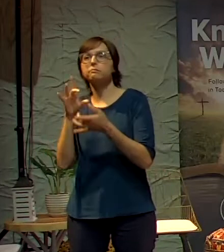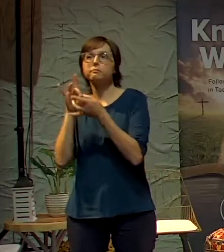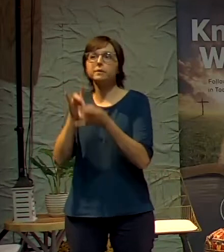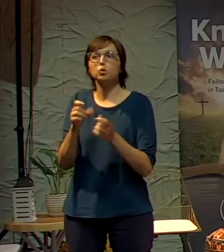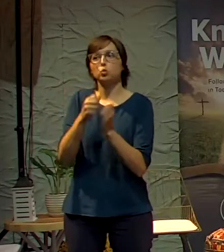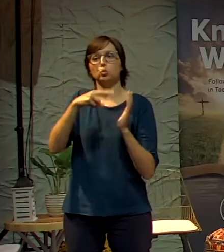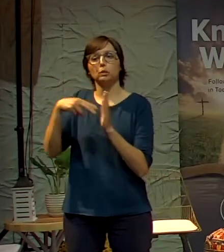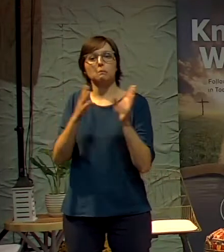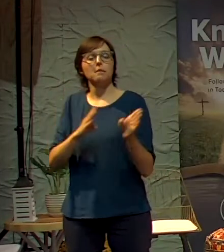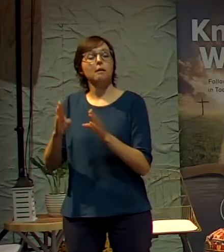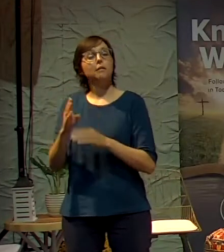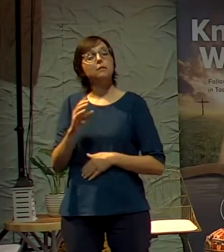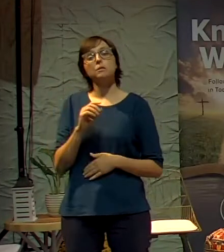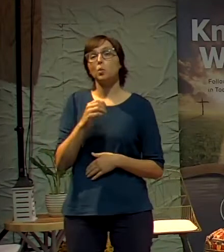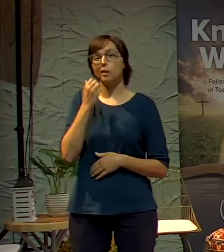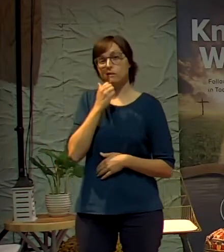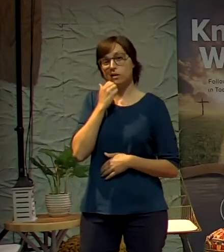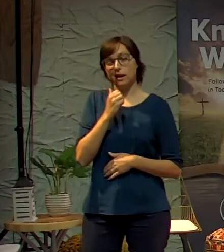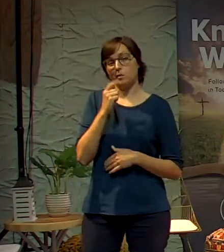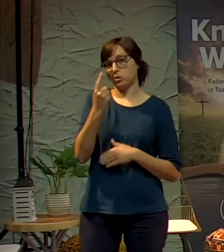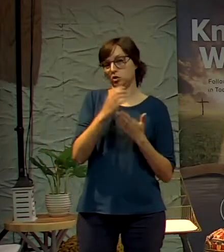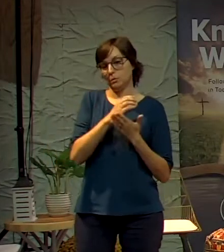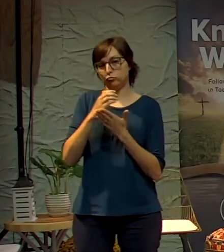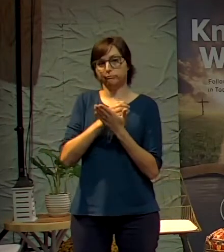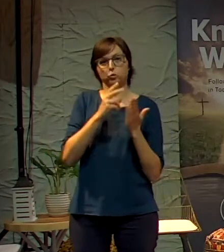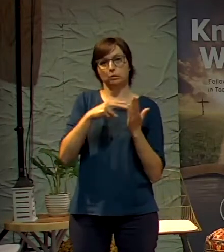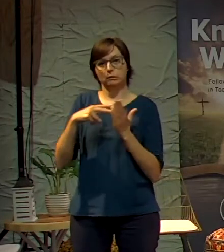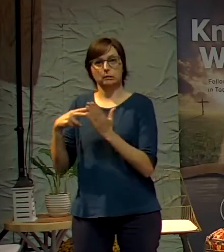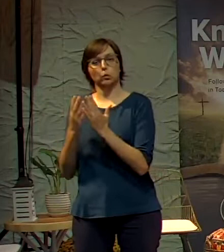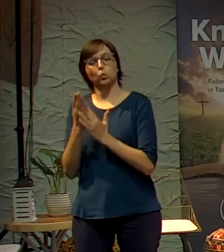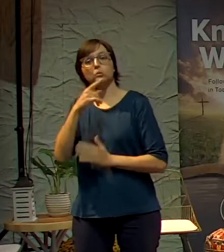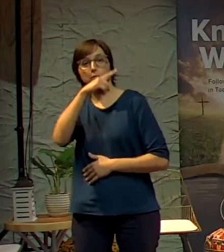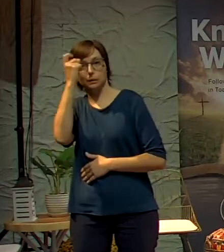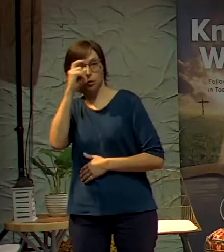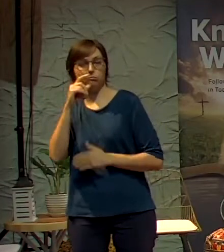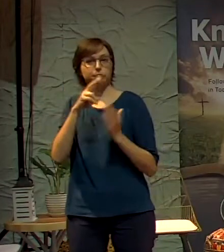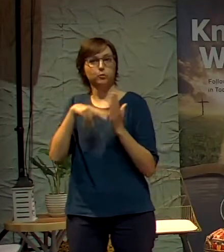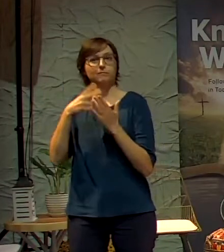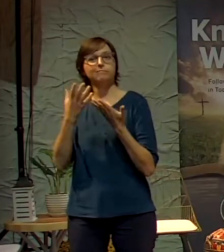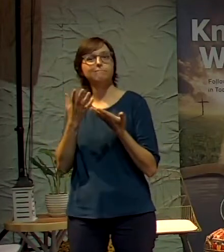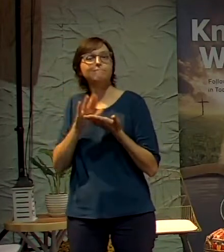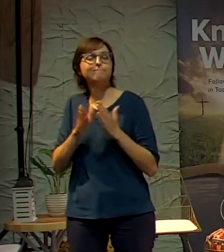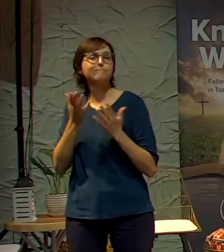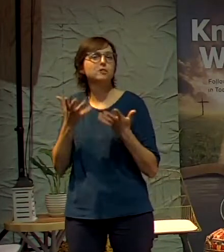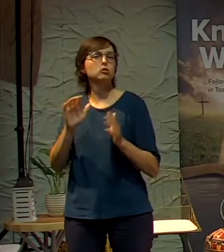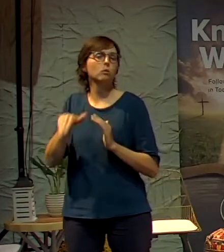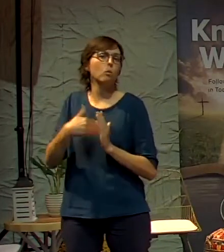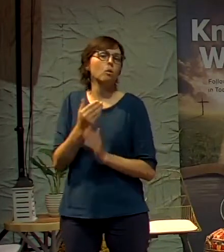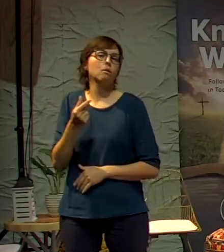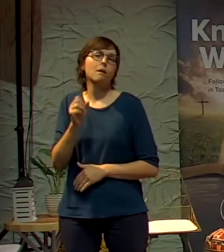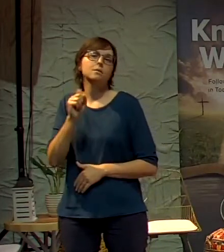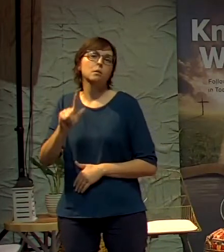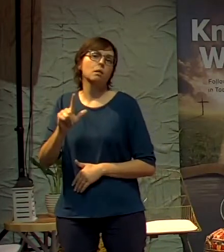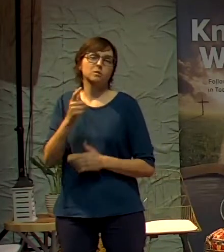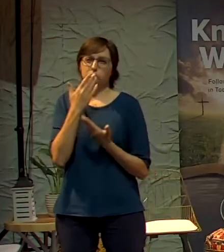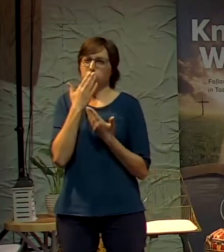community, we can read one chapter a day and read through all the gospels through the summer and even see each other's comments and insights. So it's really good to do it